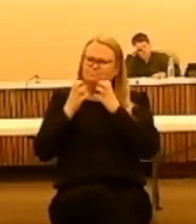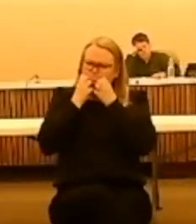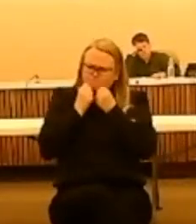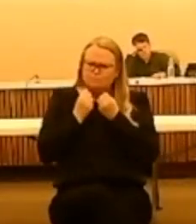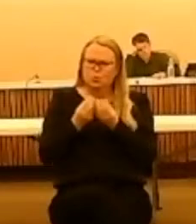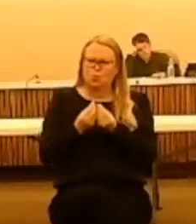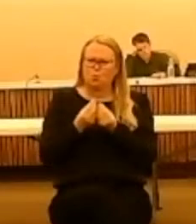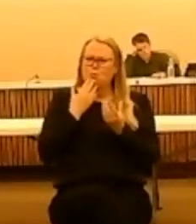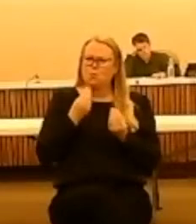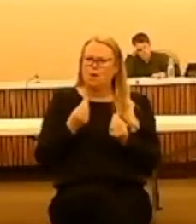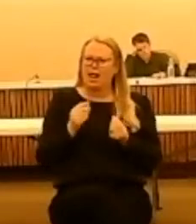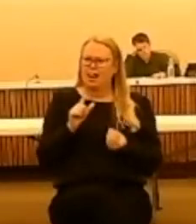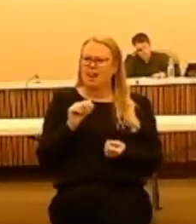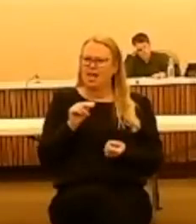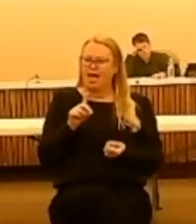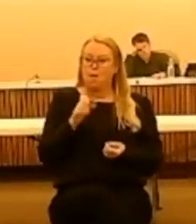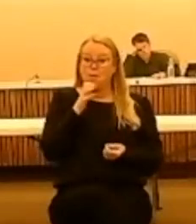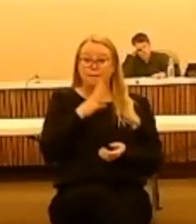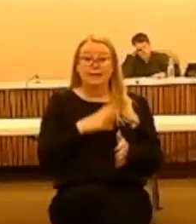Okay, great.